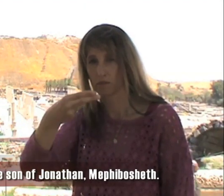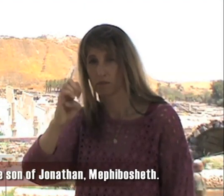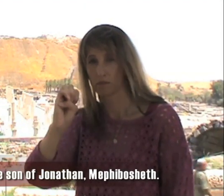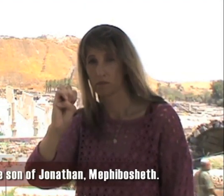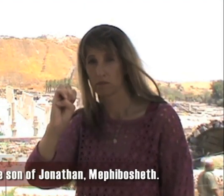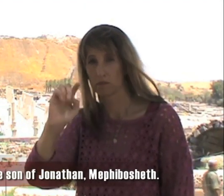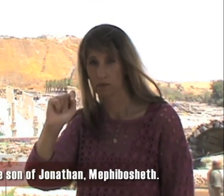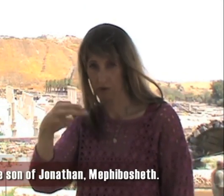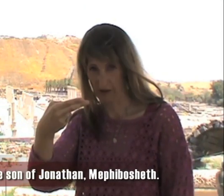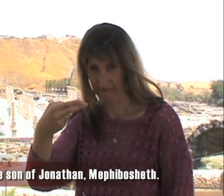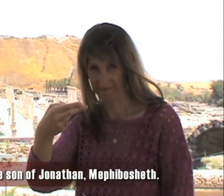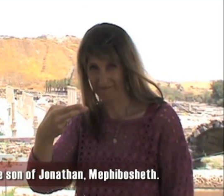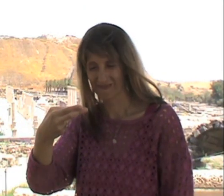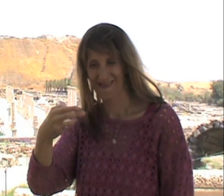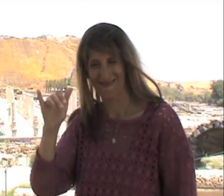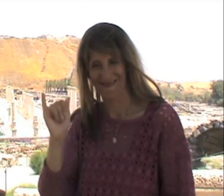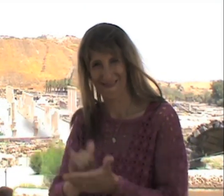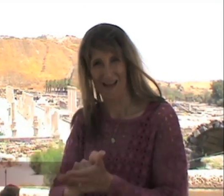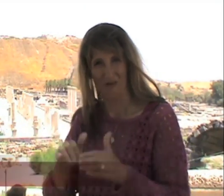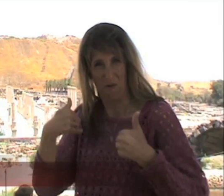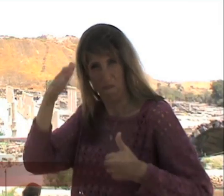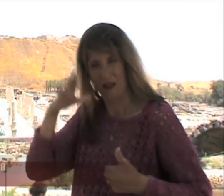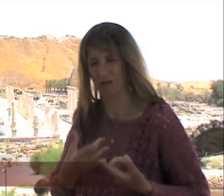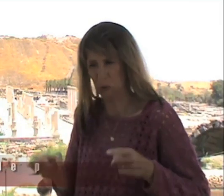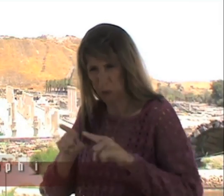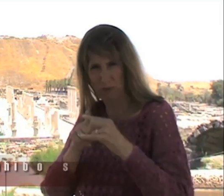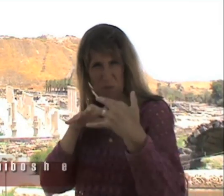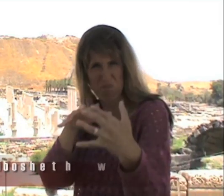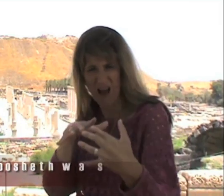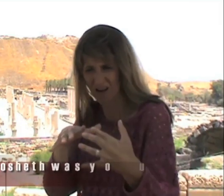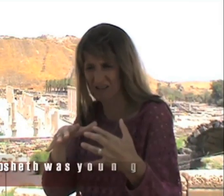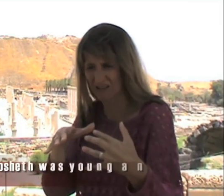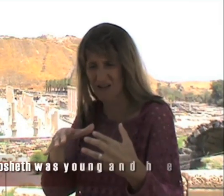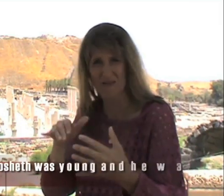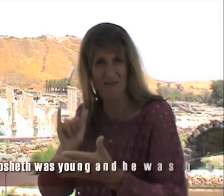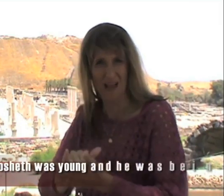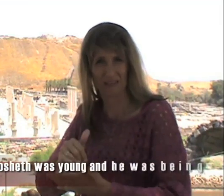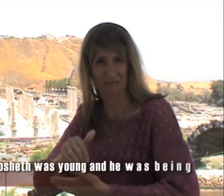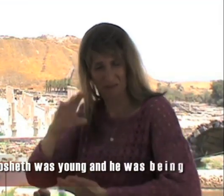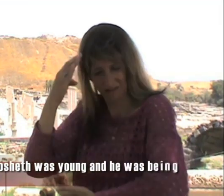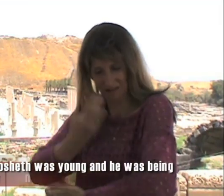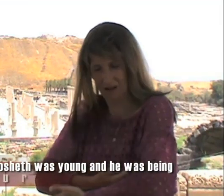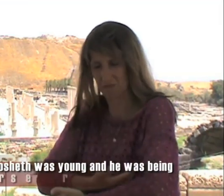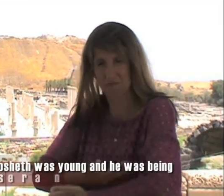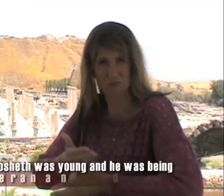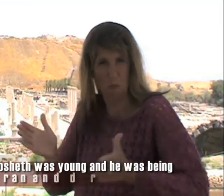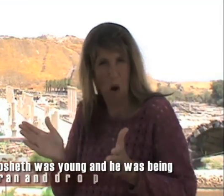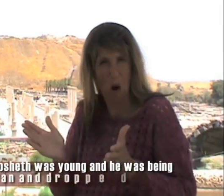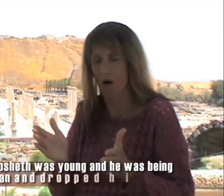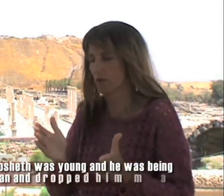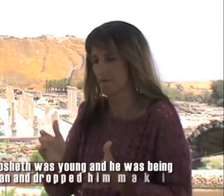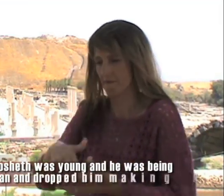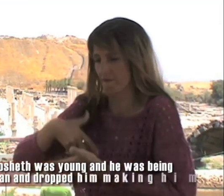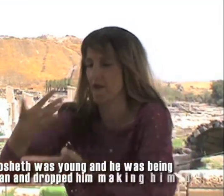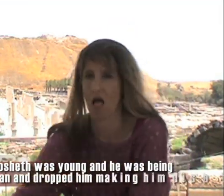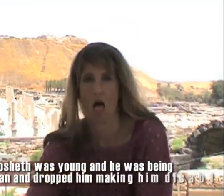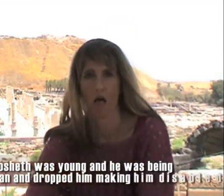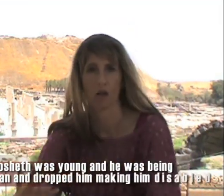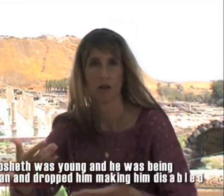2 Samuel chapter 9. He was a young man. He was very young during the war, and he was being carried by